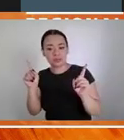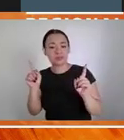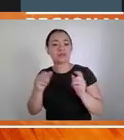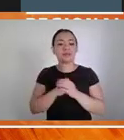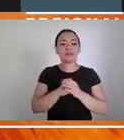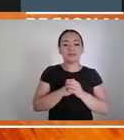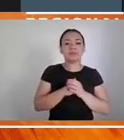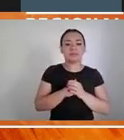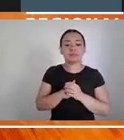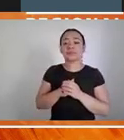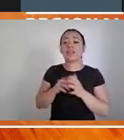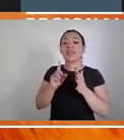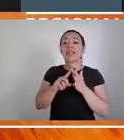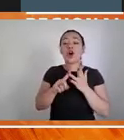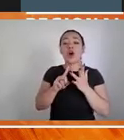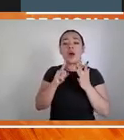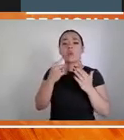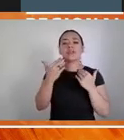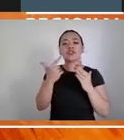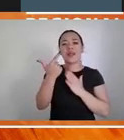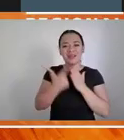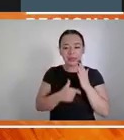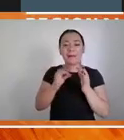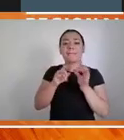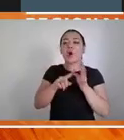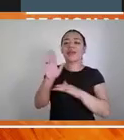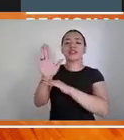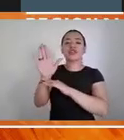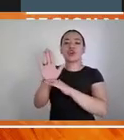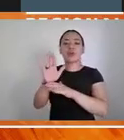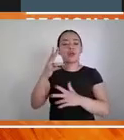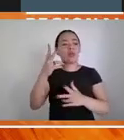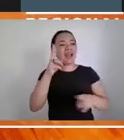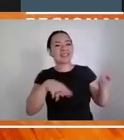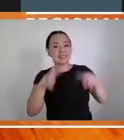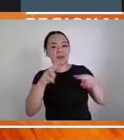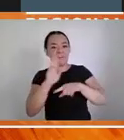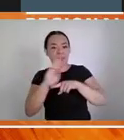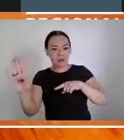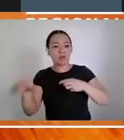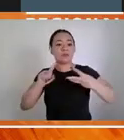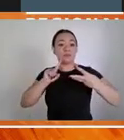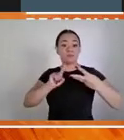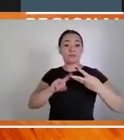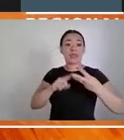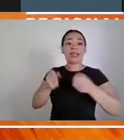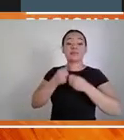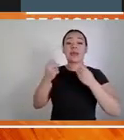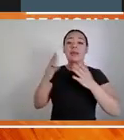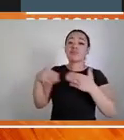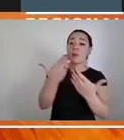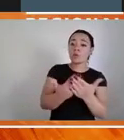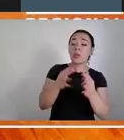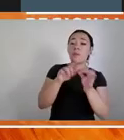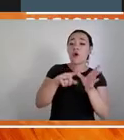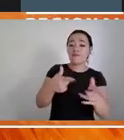expressions of interest are shortlisted by an external assessment panel. Stage 3 is expanded proposal by invitation, where